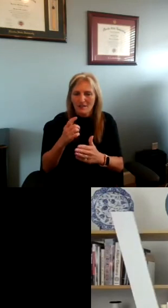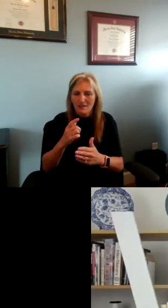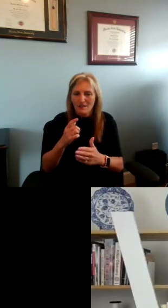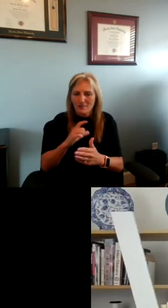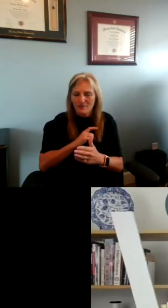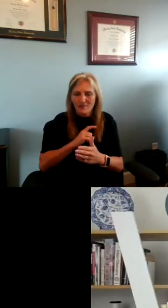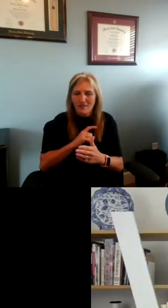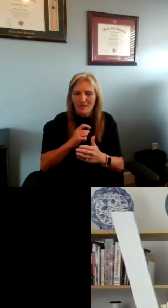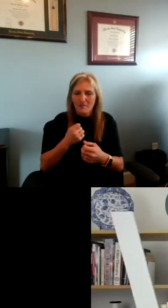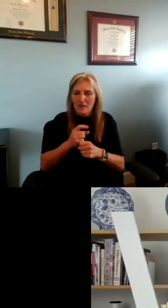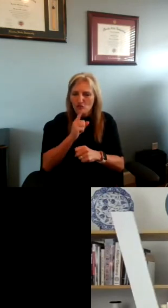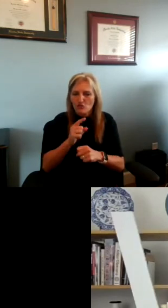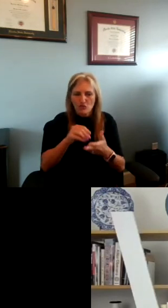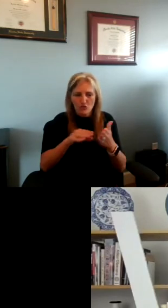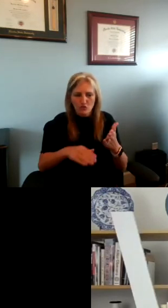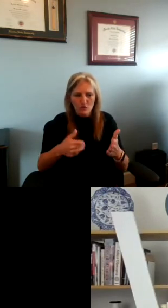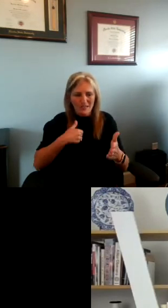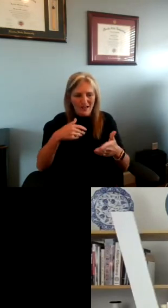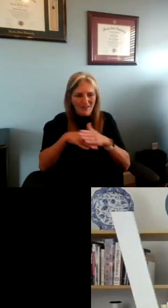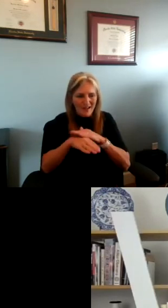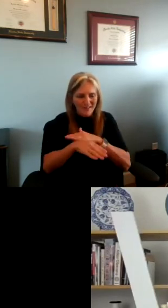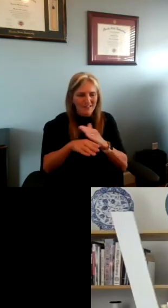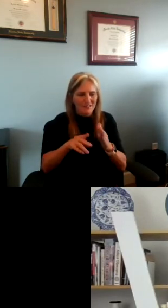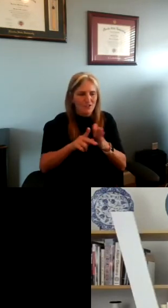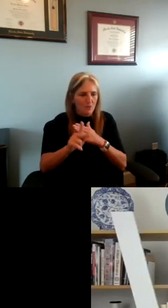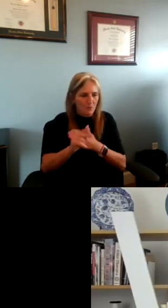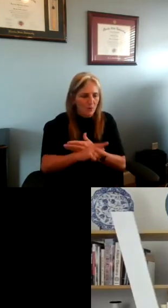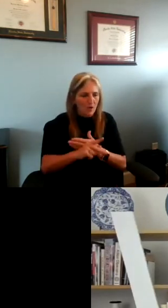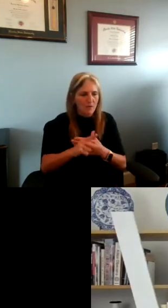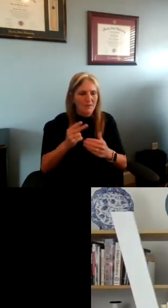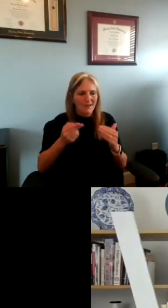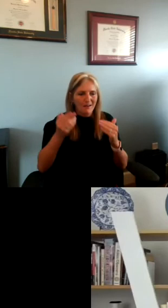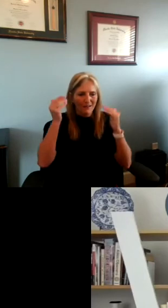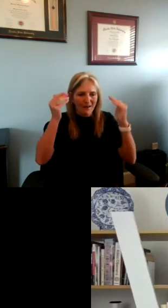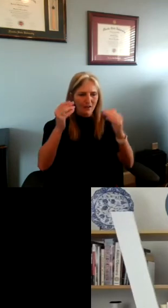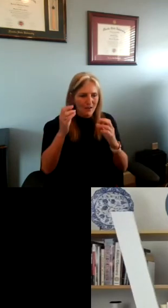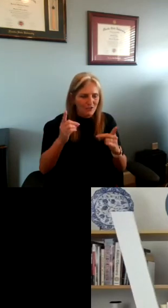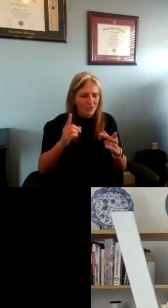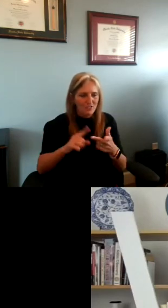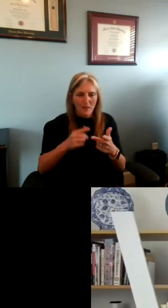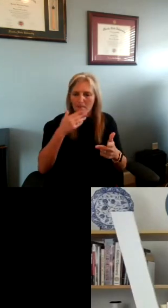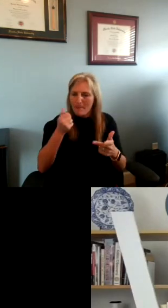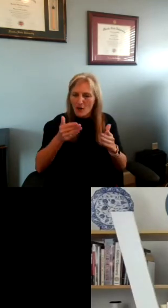students have access to Pell Grants, to higher education, to better pathways?